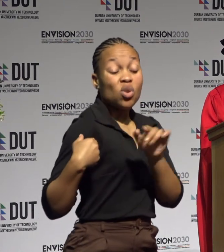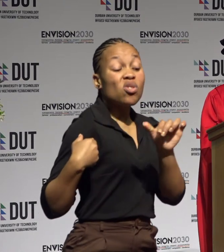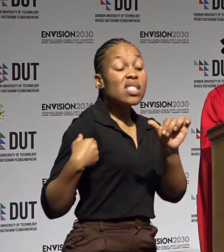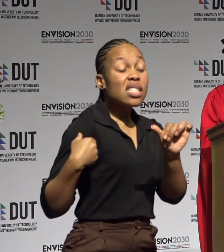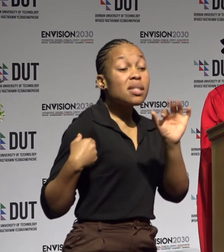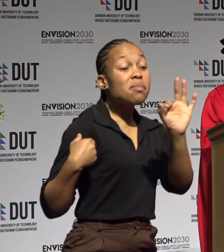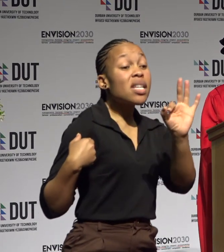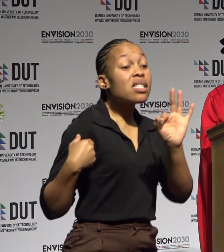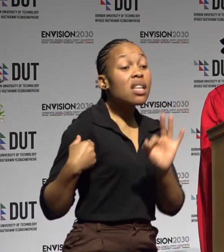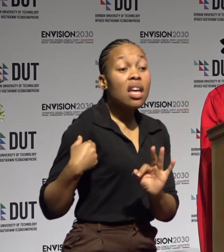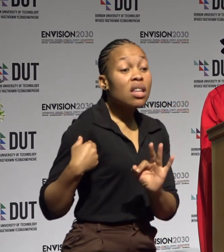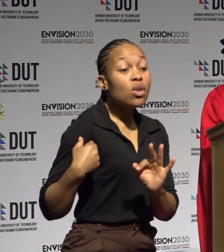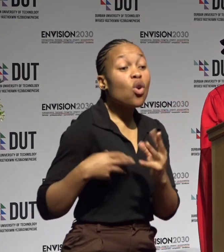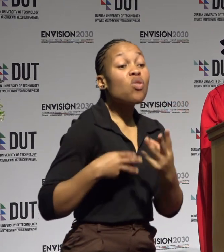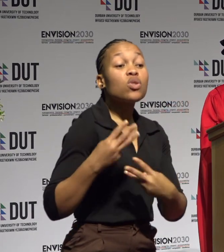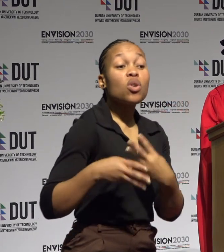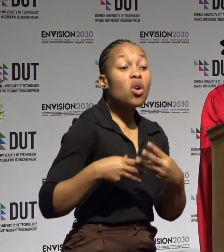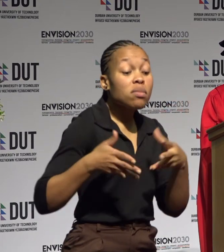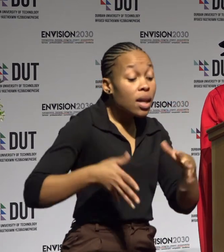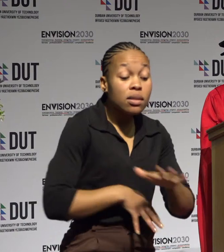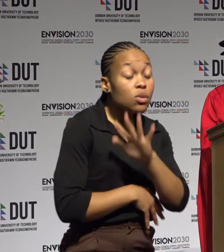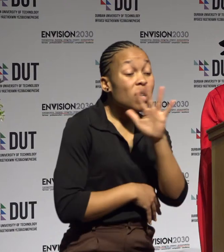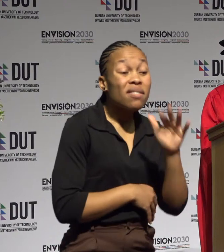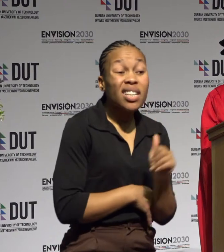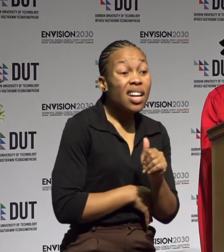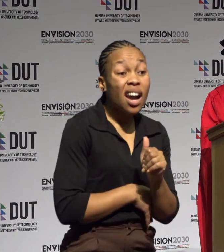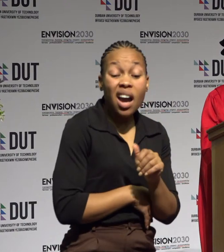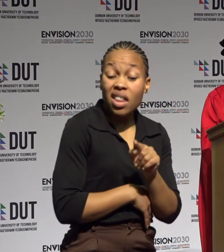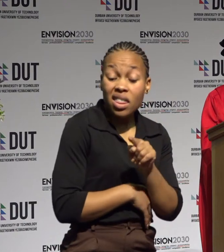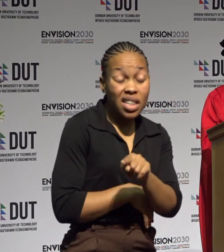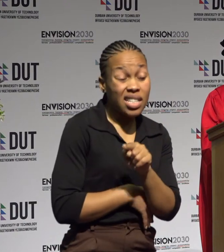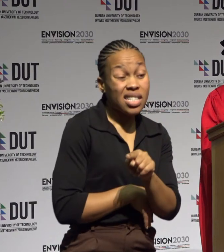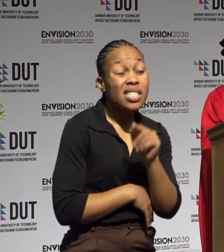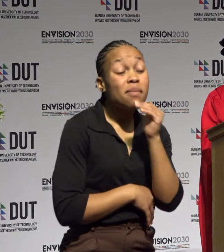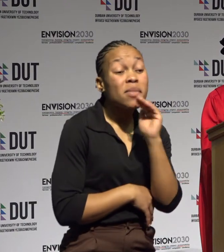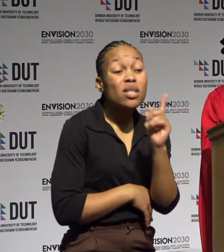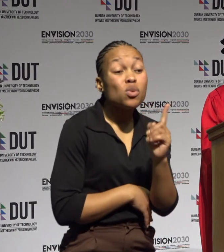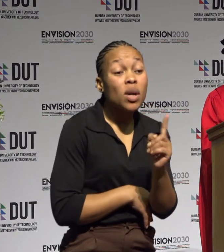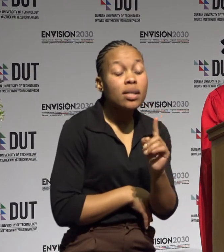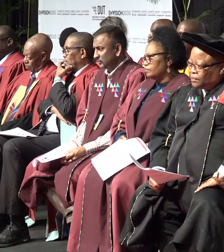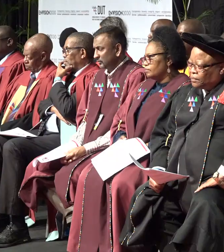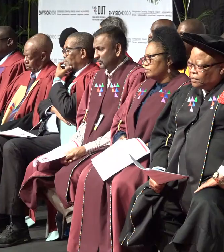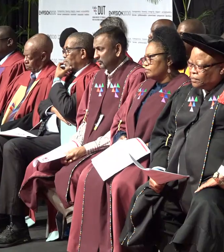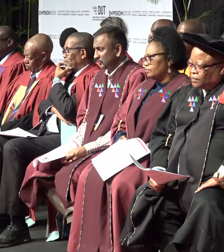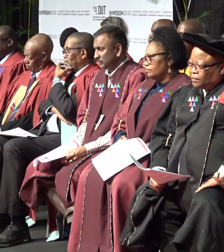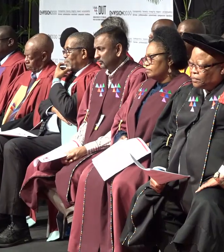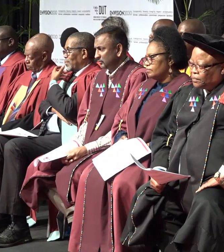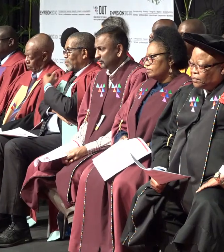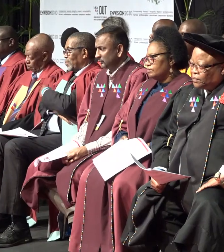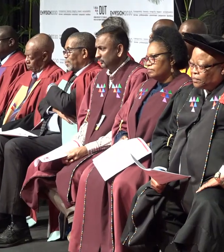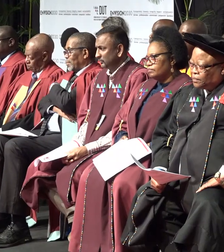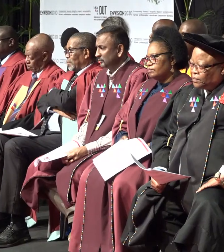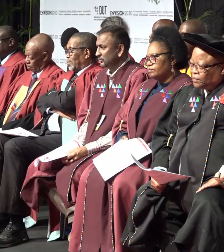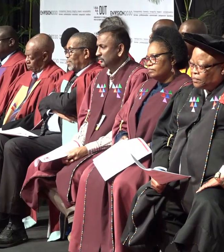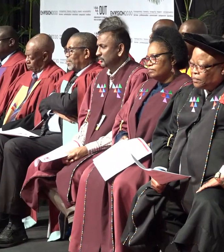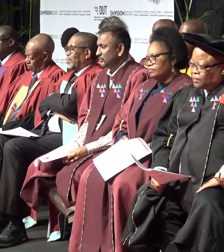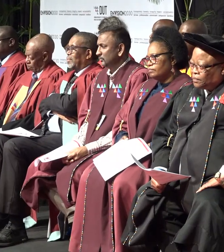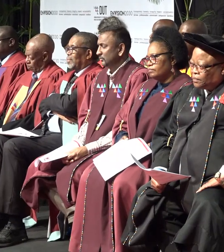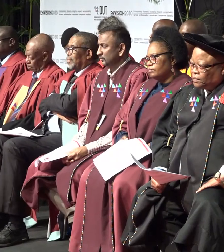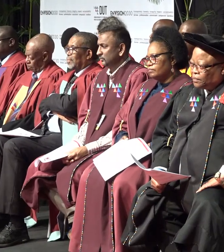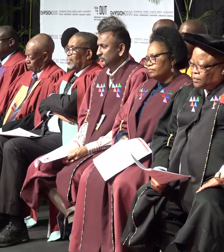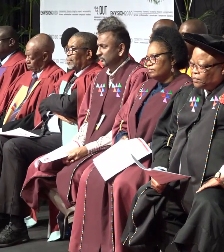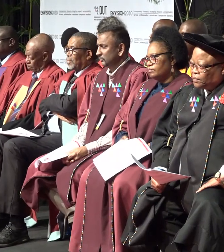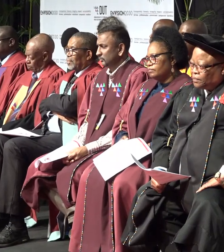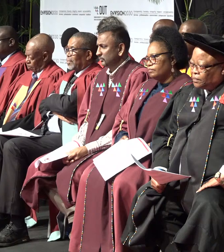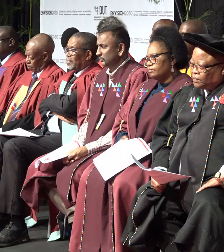of all jobs in South Africa, and this translates to 1 million jobs, and this is slightly more than the